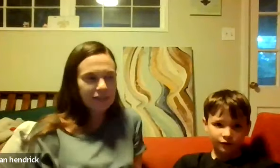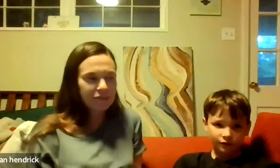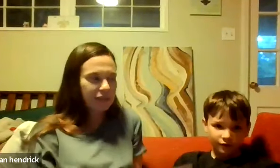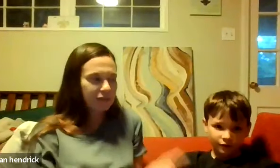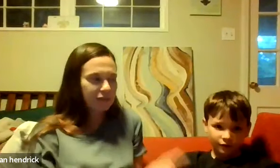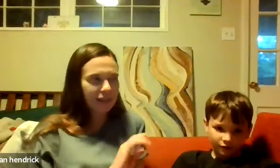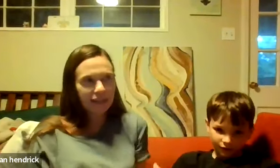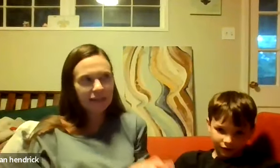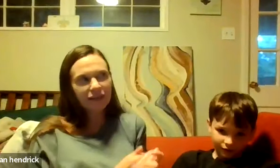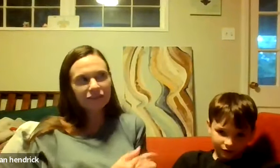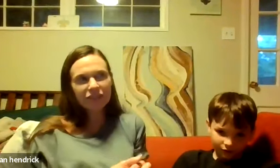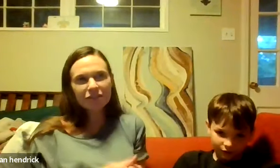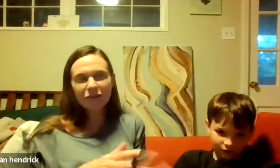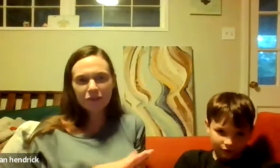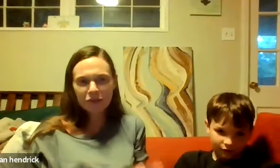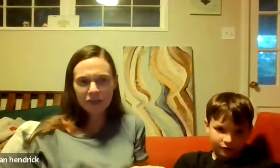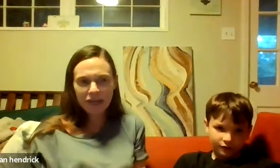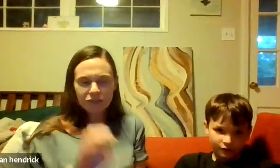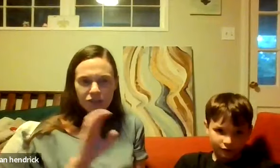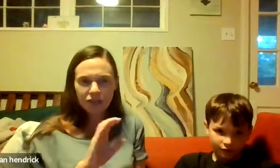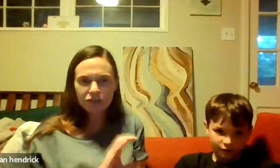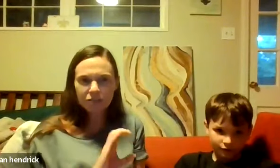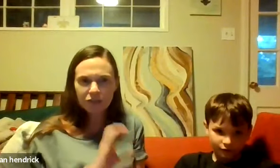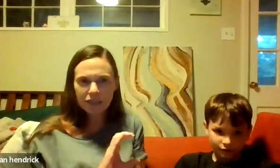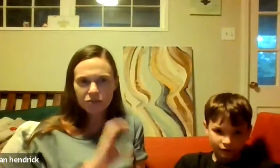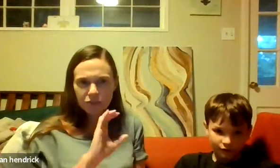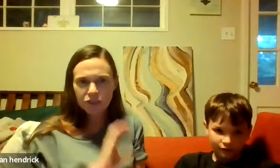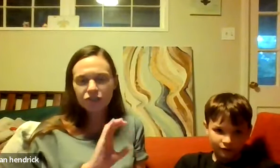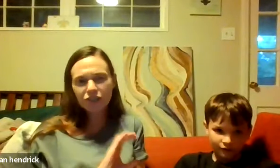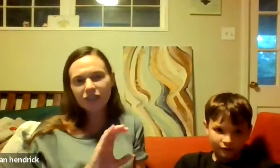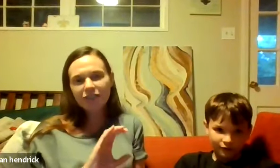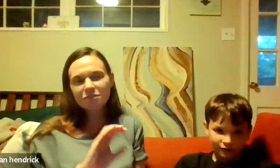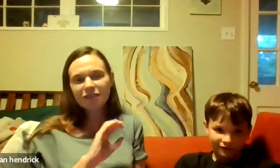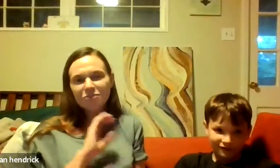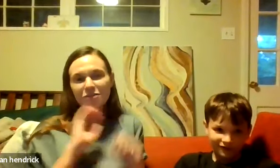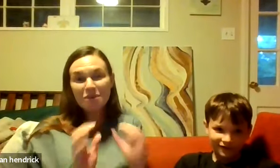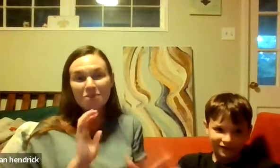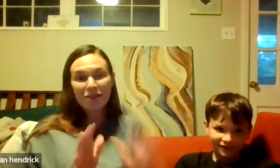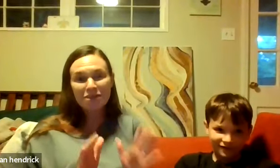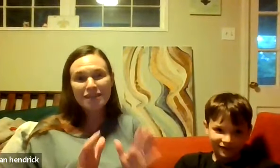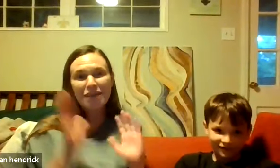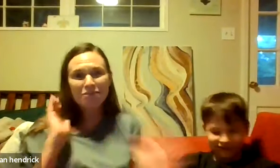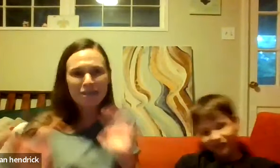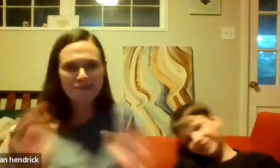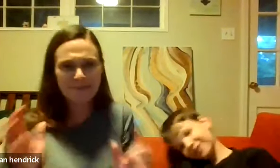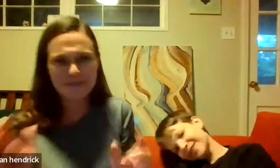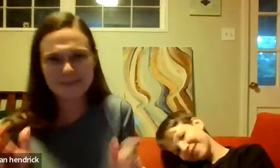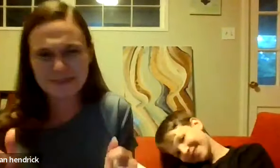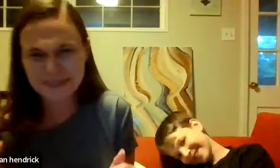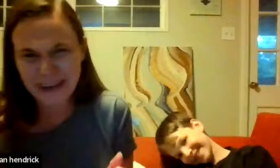We had a conversation about whether we were going to make chocolate chip cookies or church cookies because we remembered they were the same, but we couldn't remember which one was